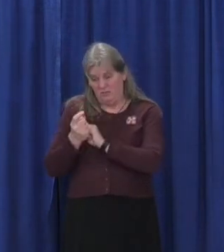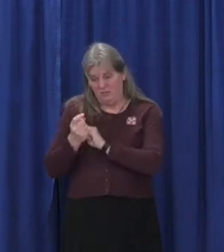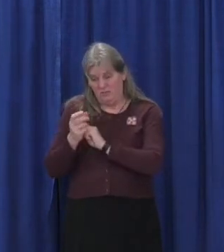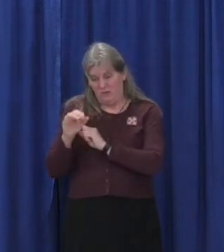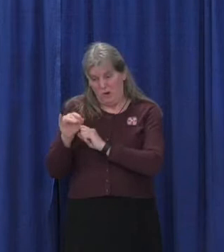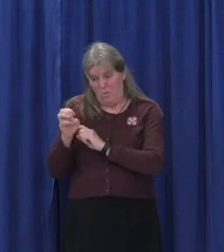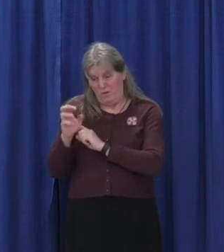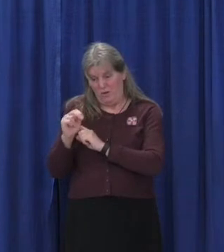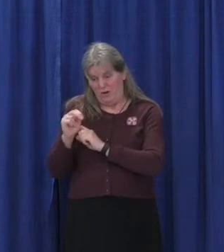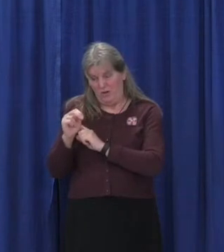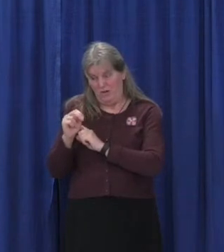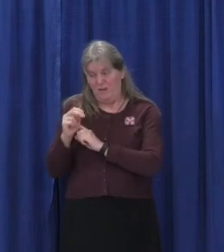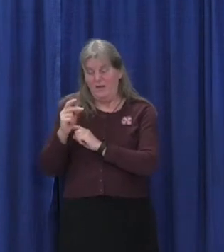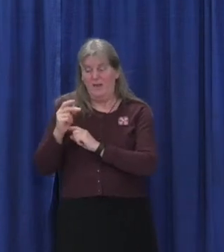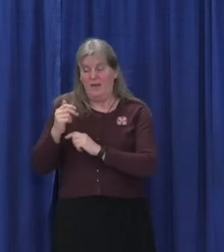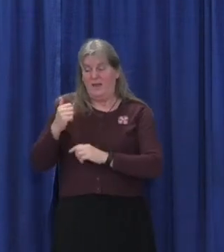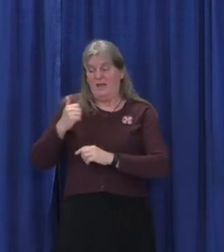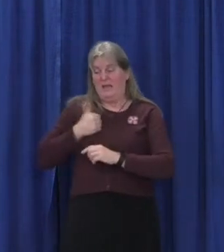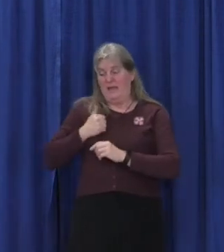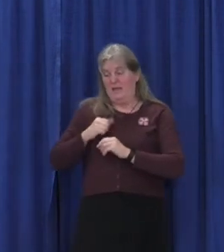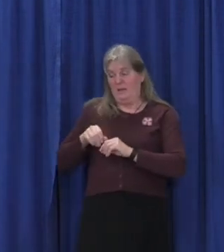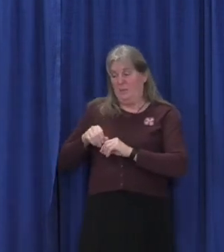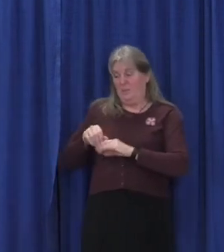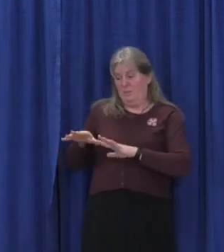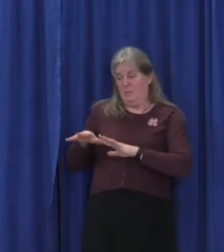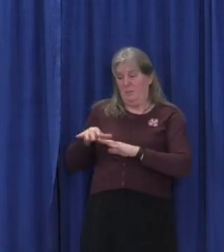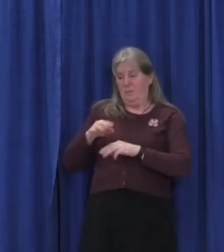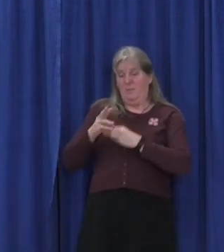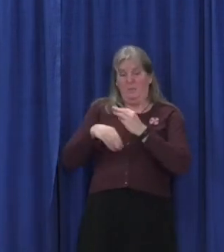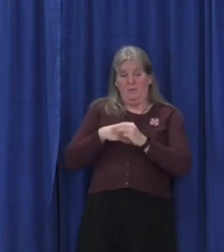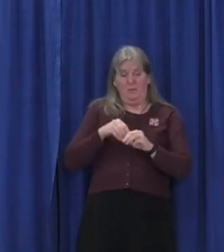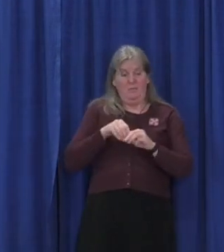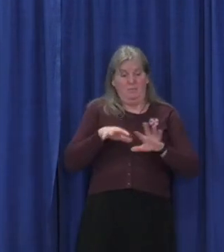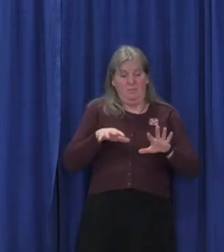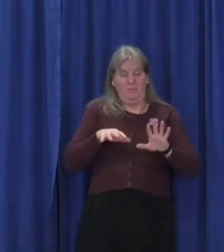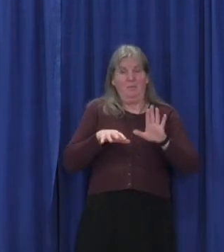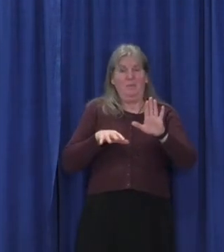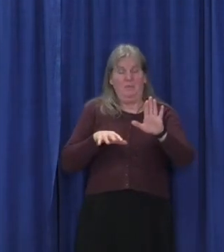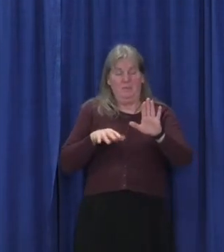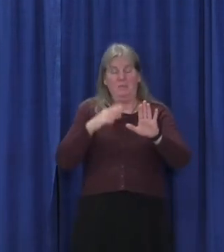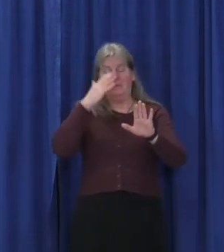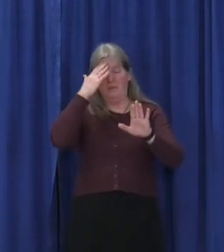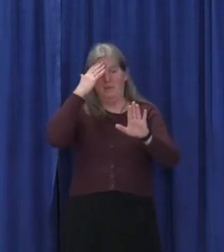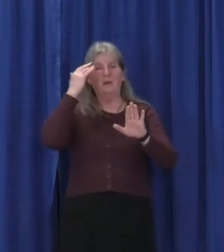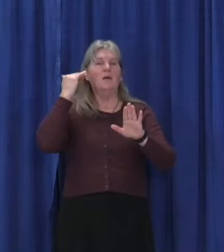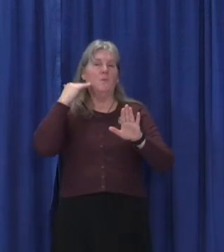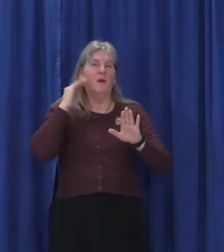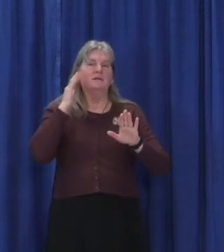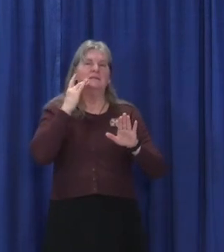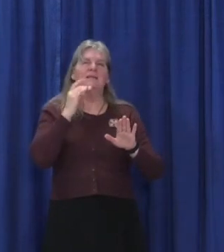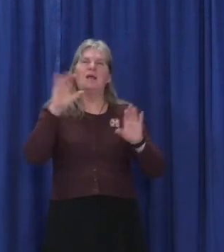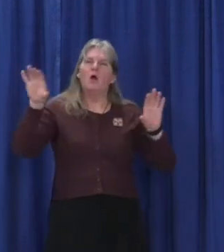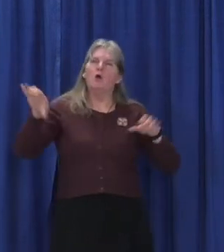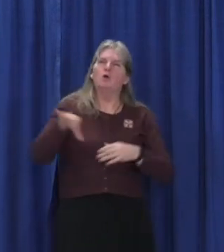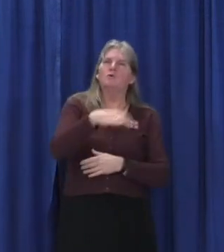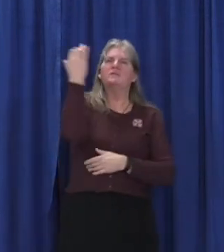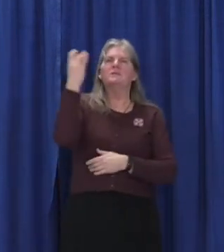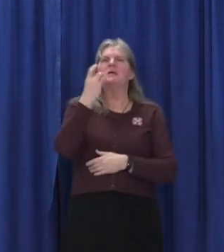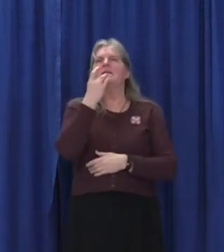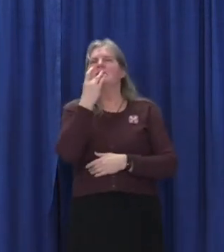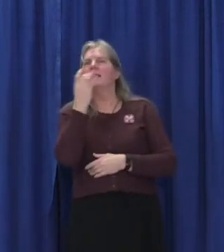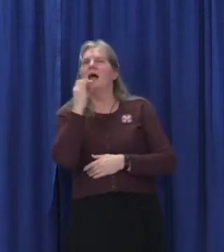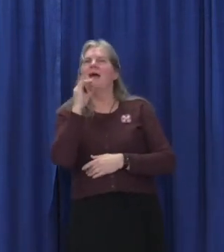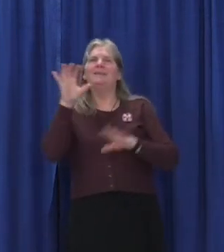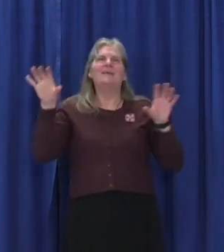throughout Canada and around the world. Our special holiday seasons will light up the coming weeks, and I'm asking you to use your COVID